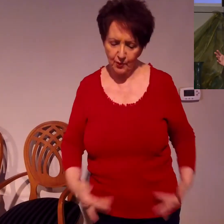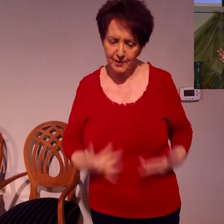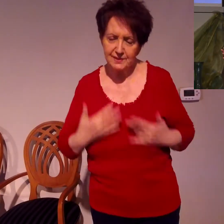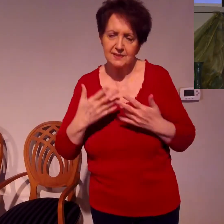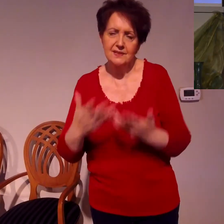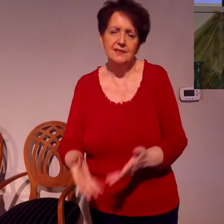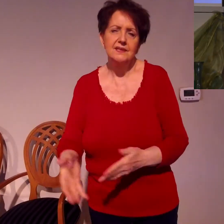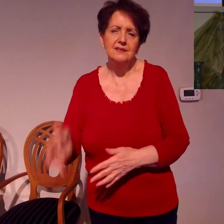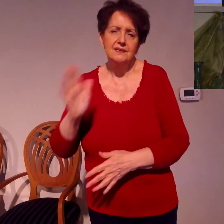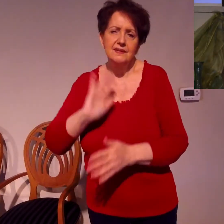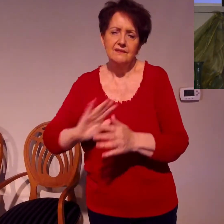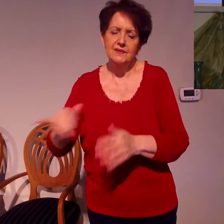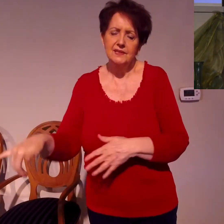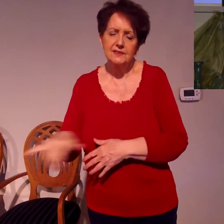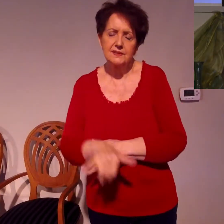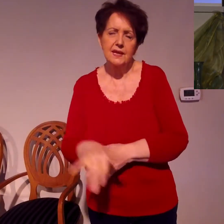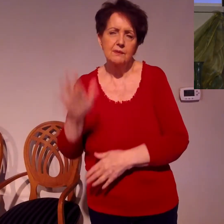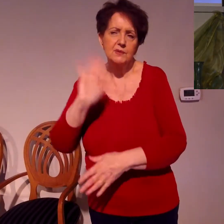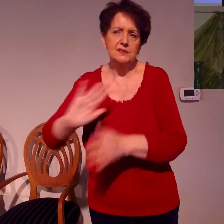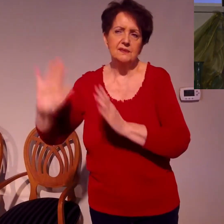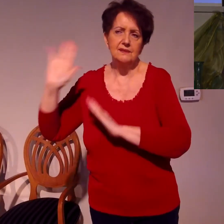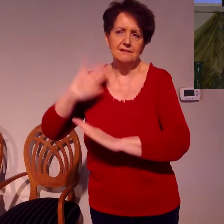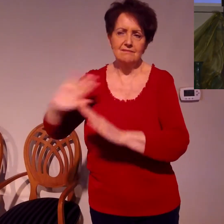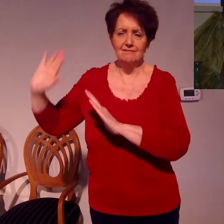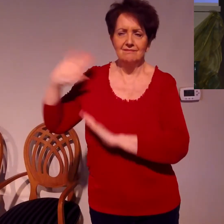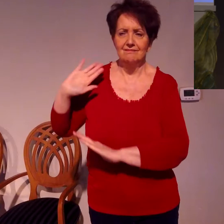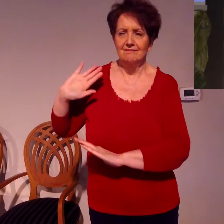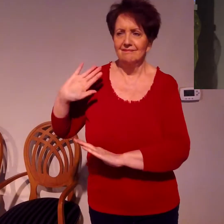in the days of our revered ancestors."